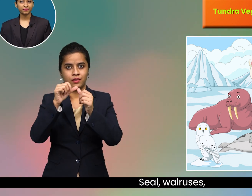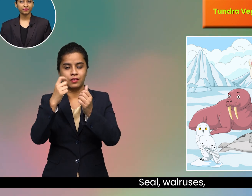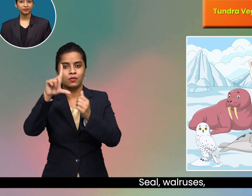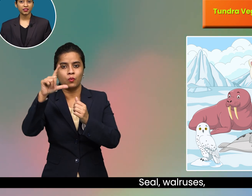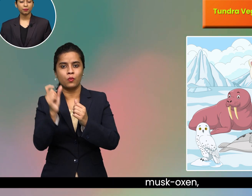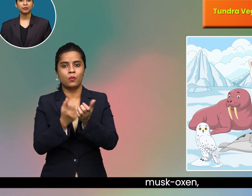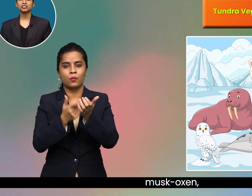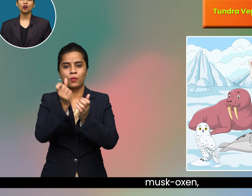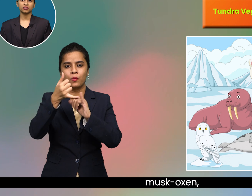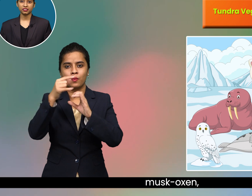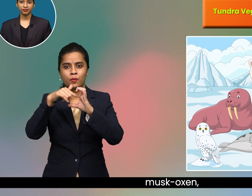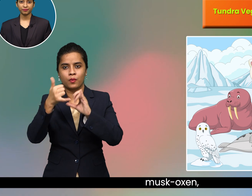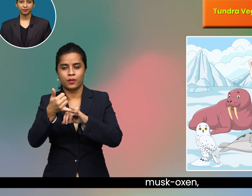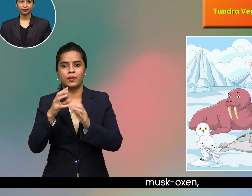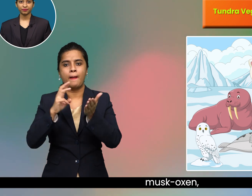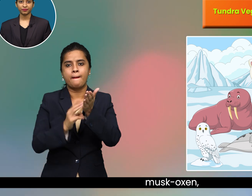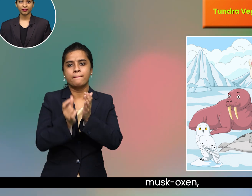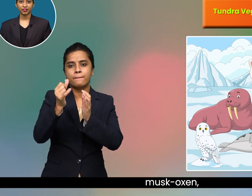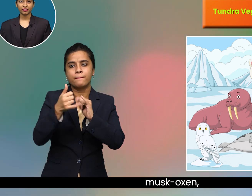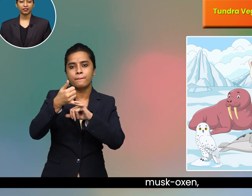walruses, musk oxen,